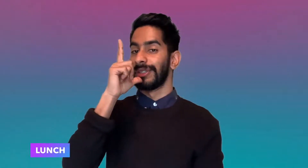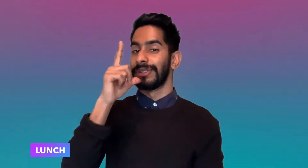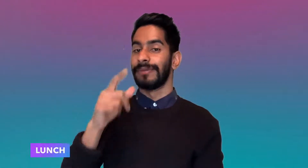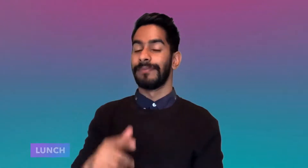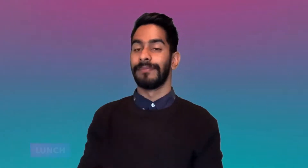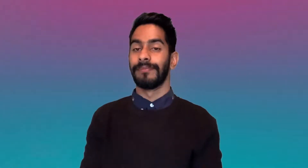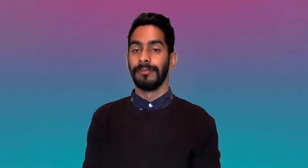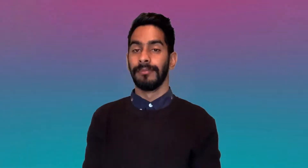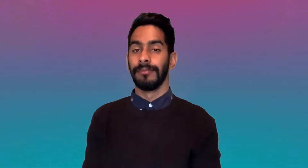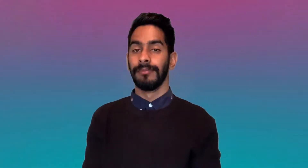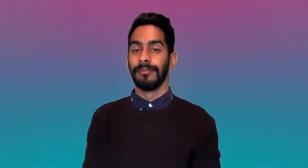Lunch.